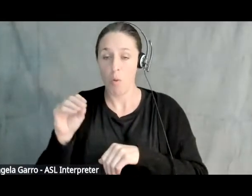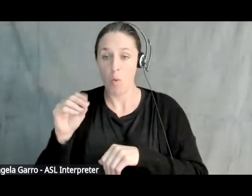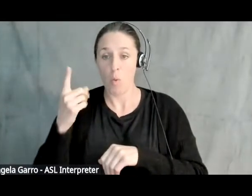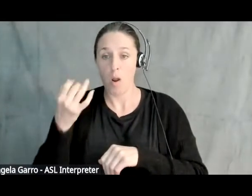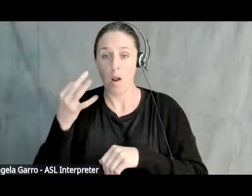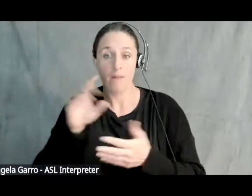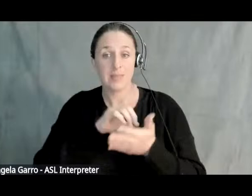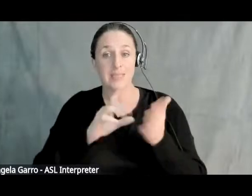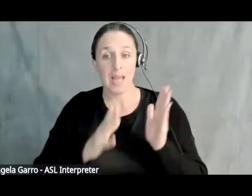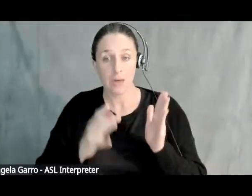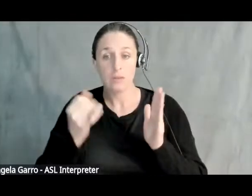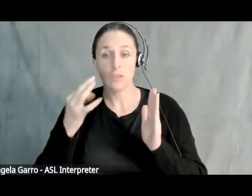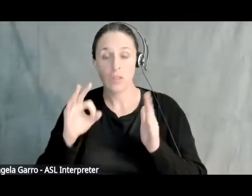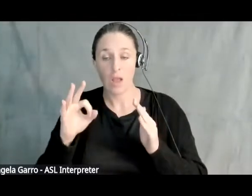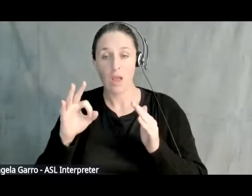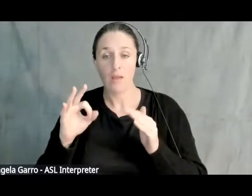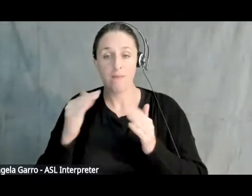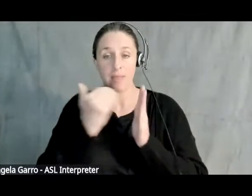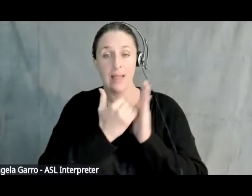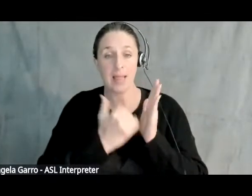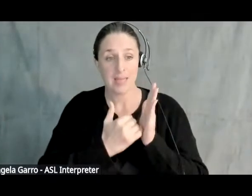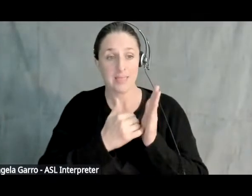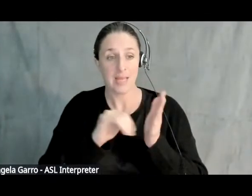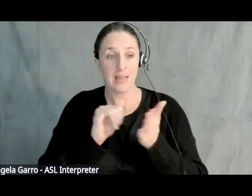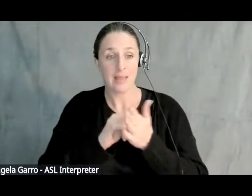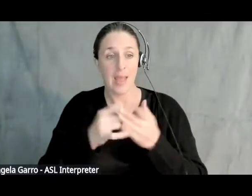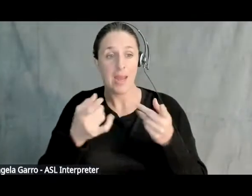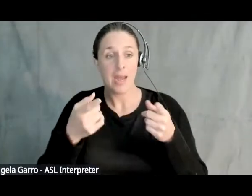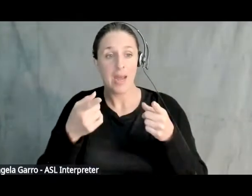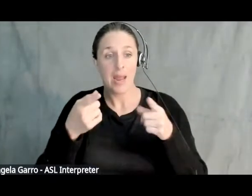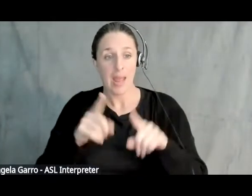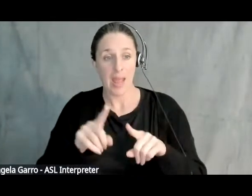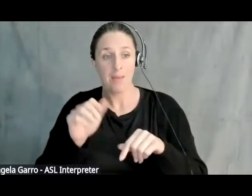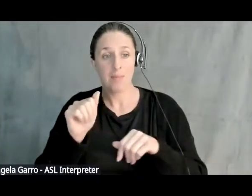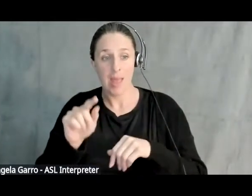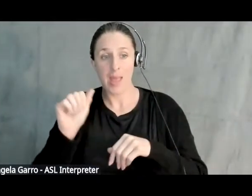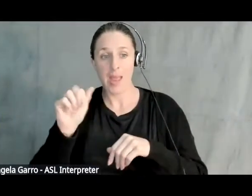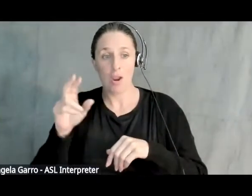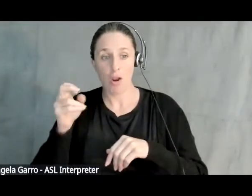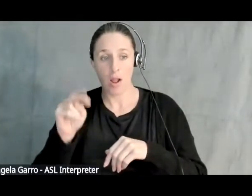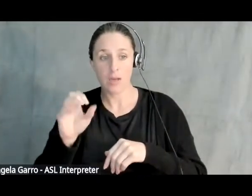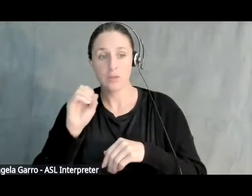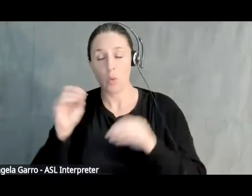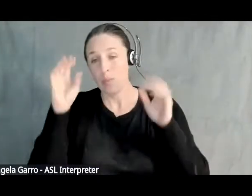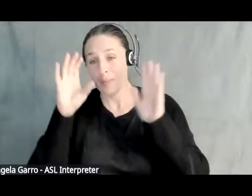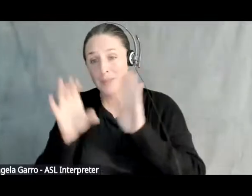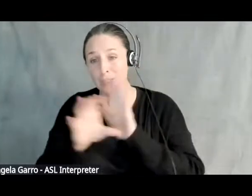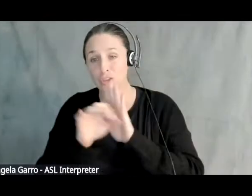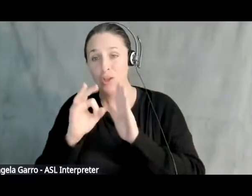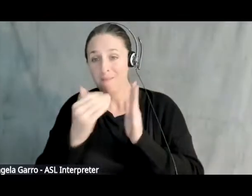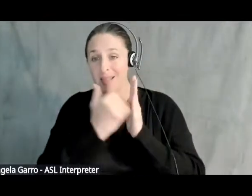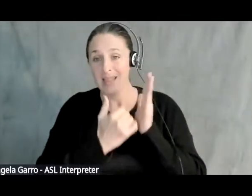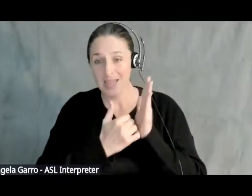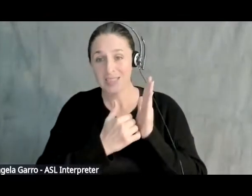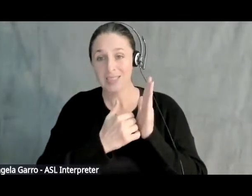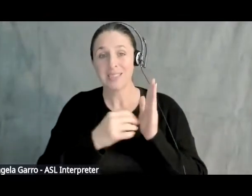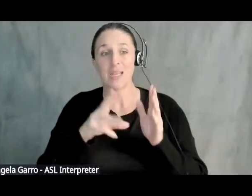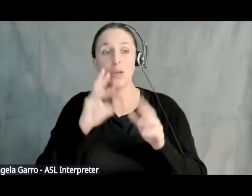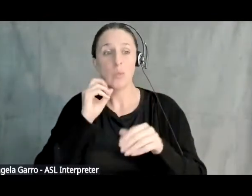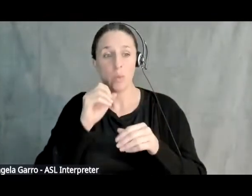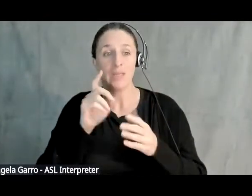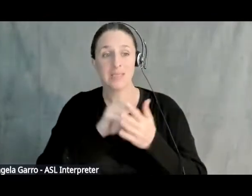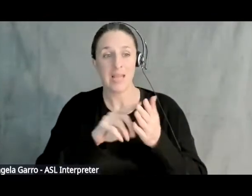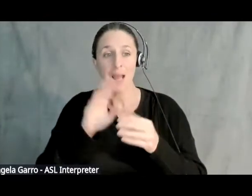the lesson that happened at Aragon. So those pictures of the lesson was designed by Carlo and one